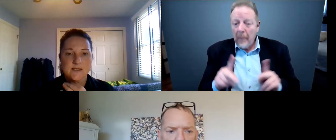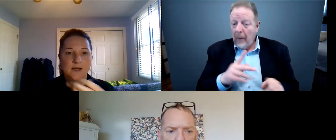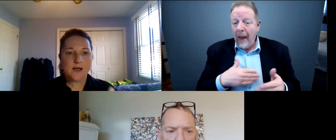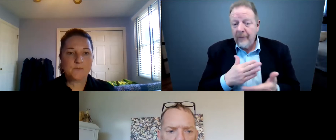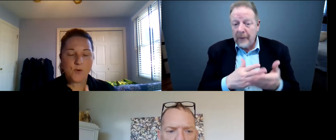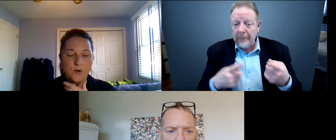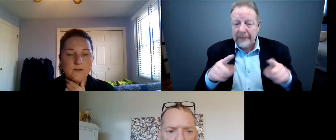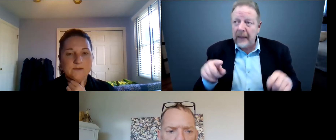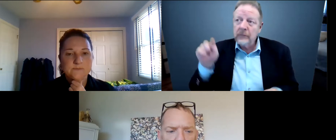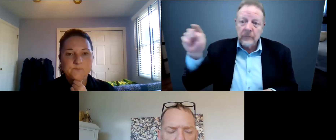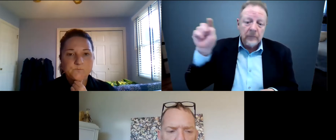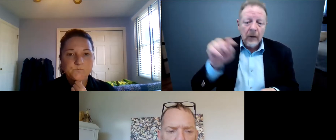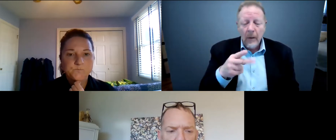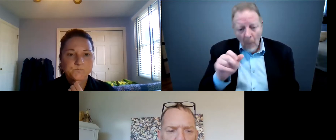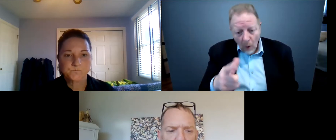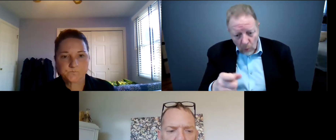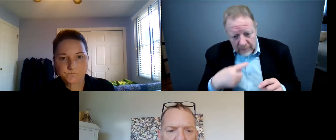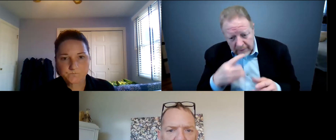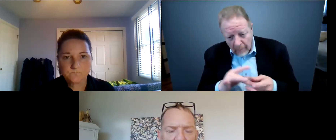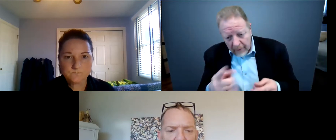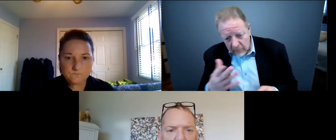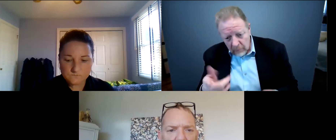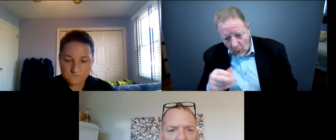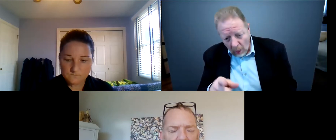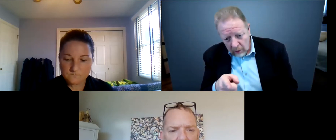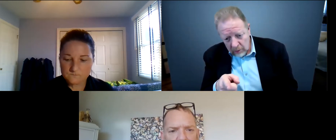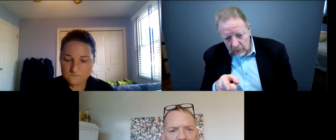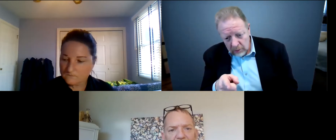successes. Paul?